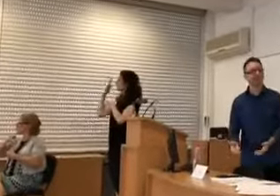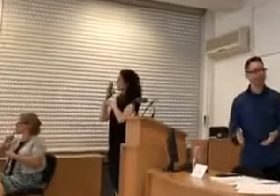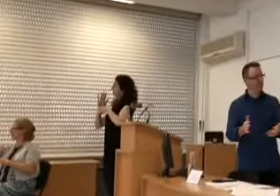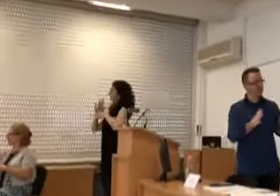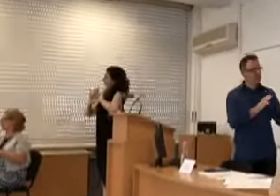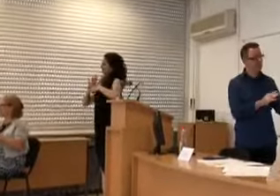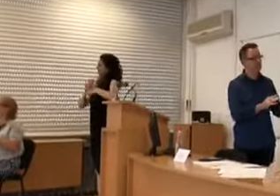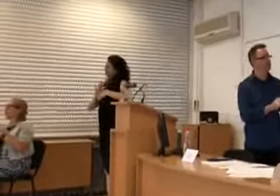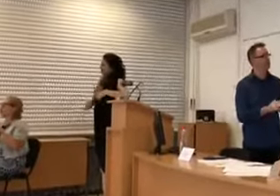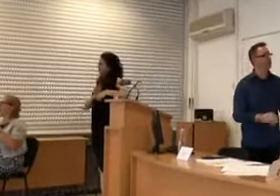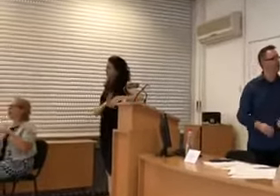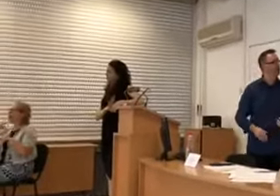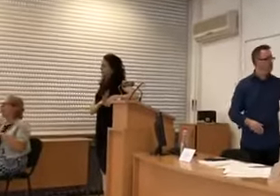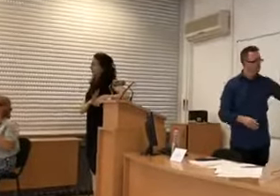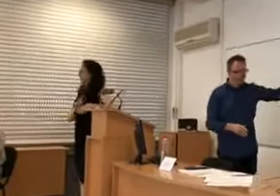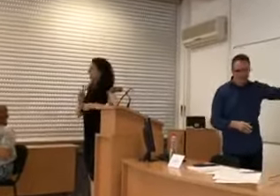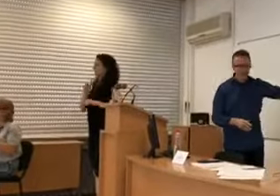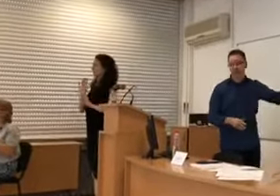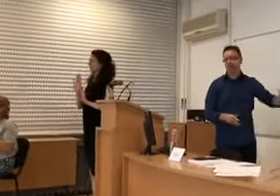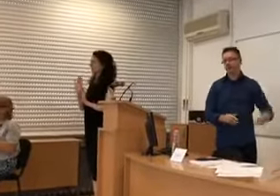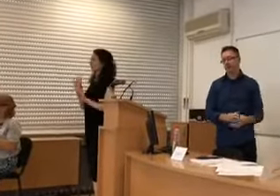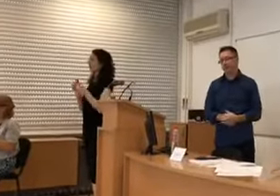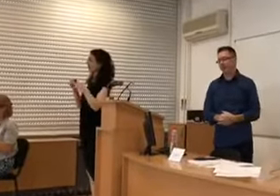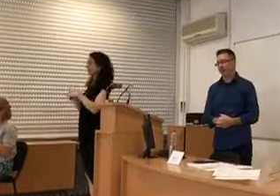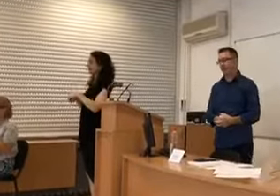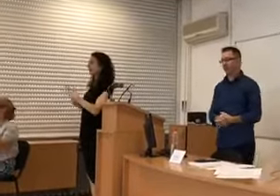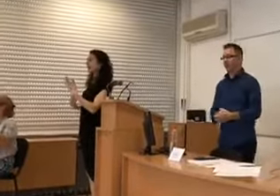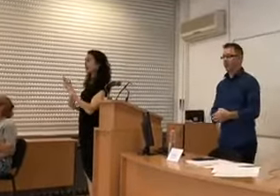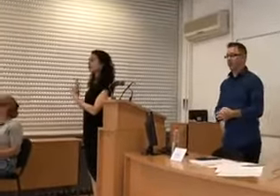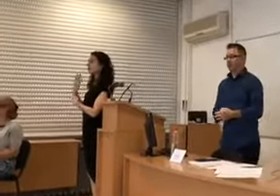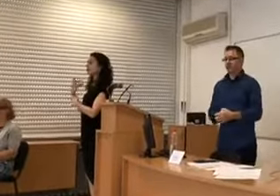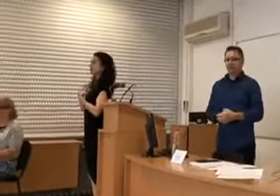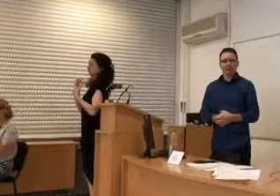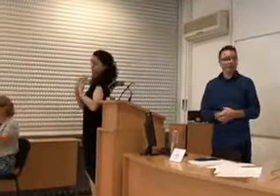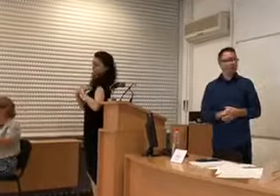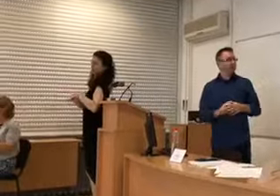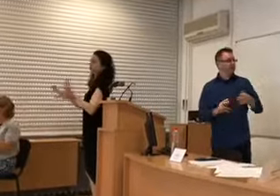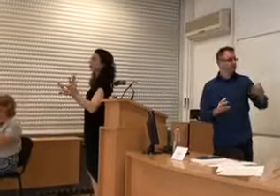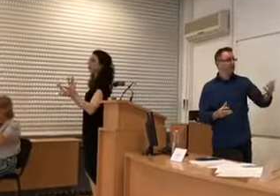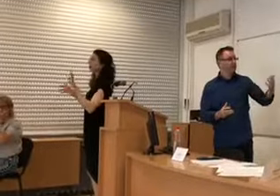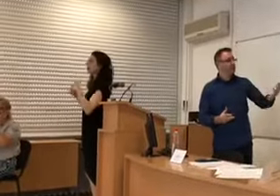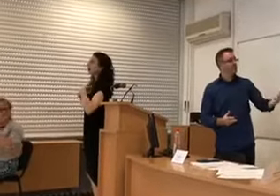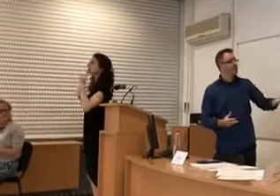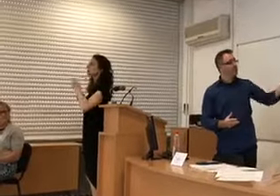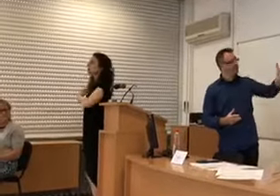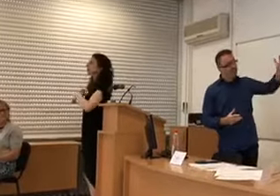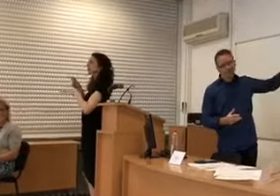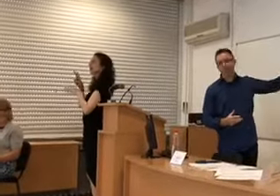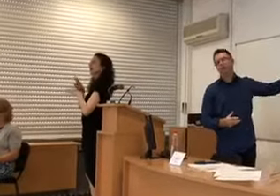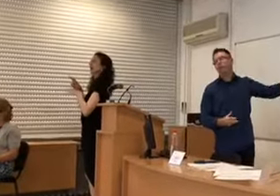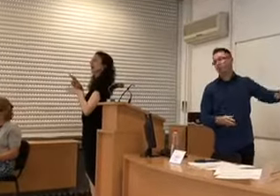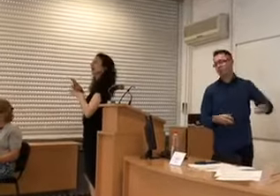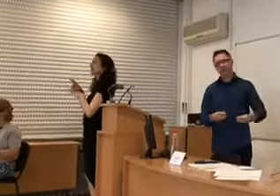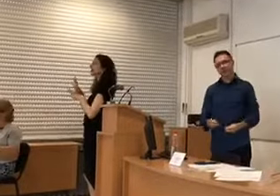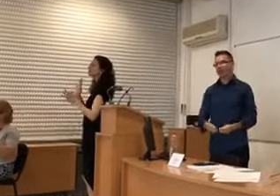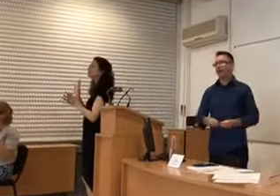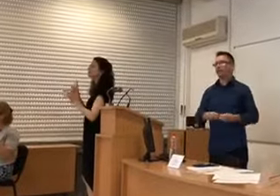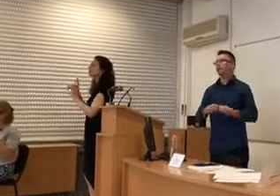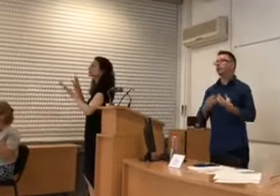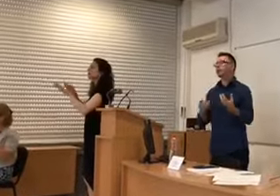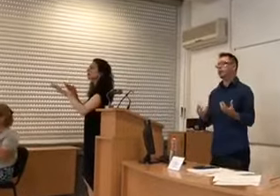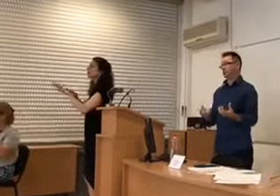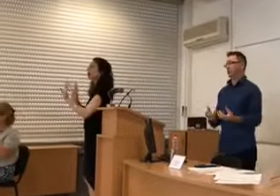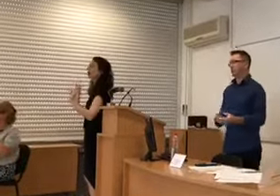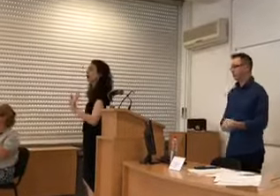society in the previous phases of development, even in Western society. Nowadays, with the internet,